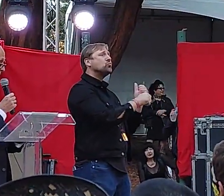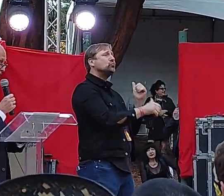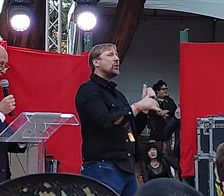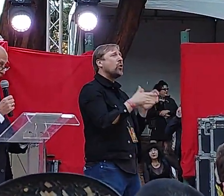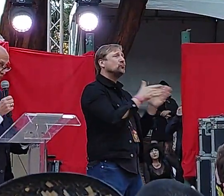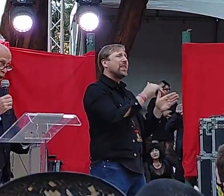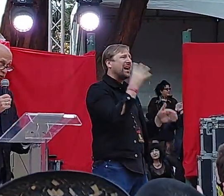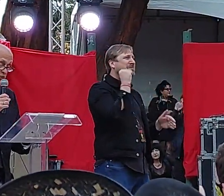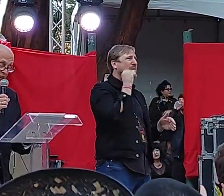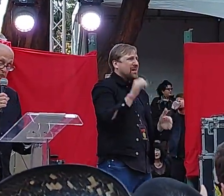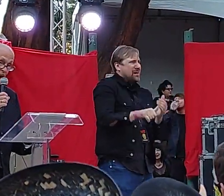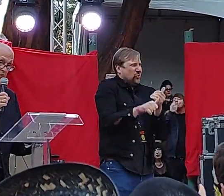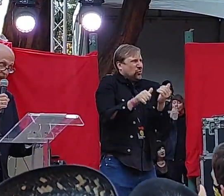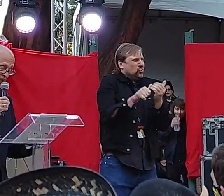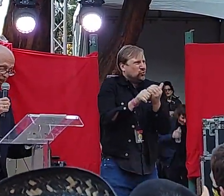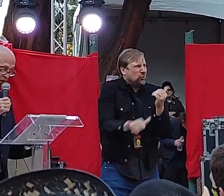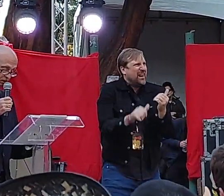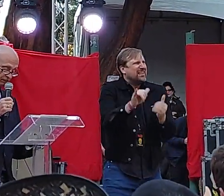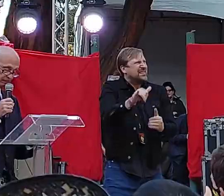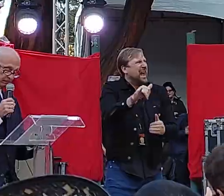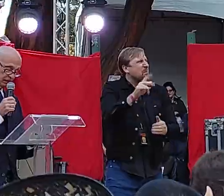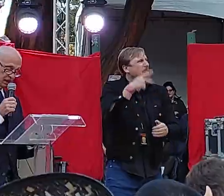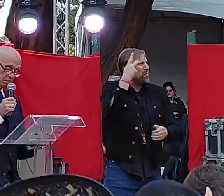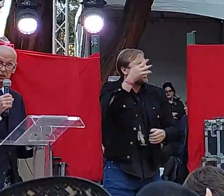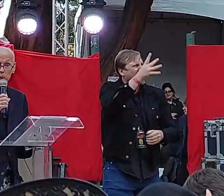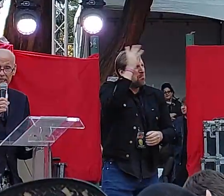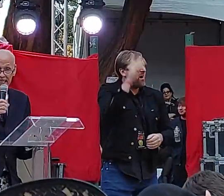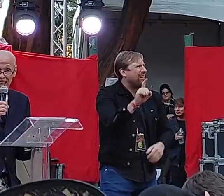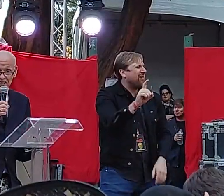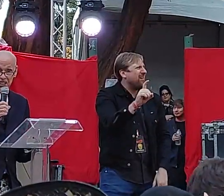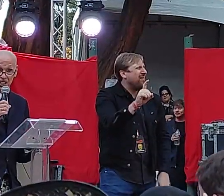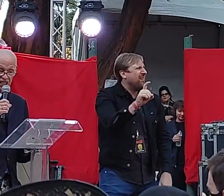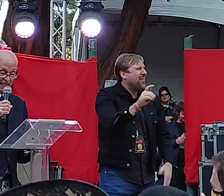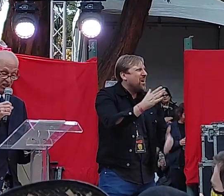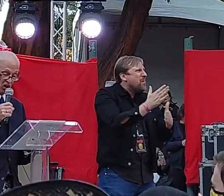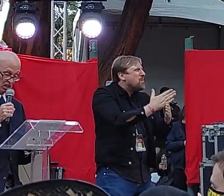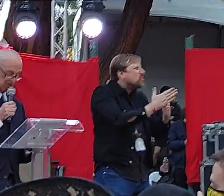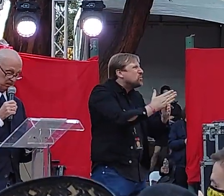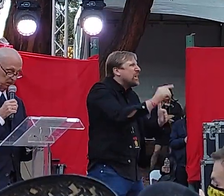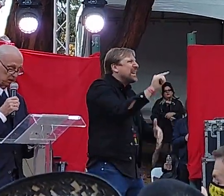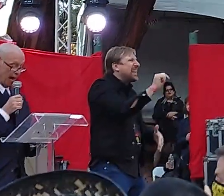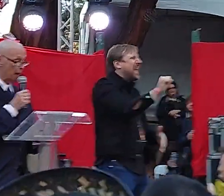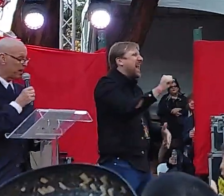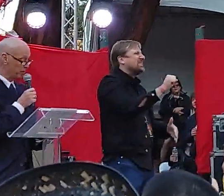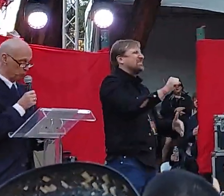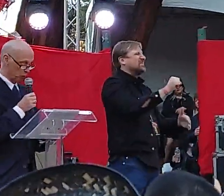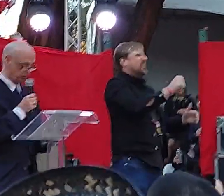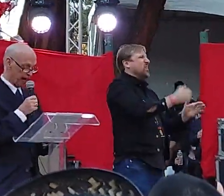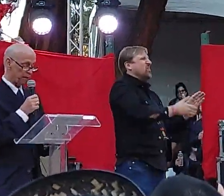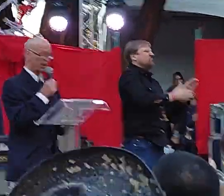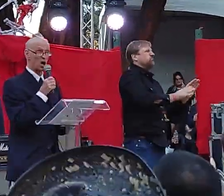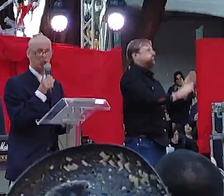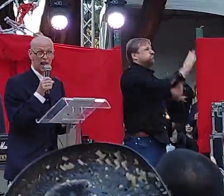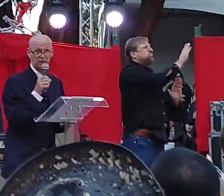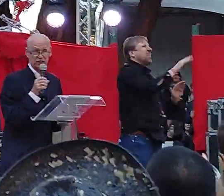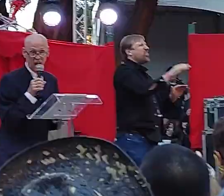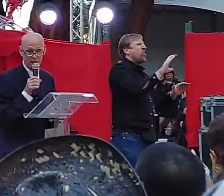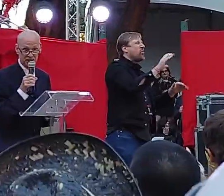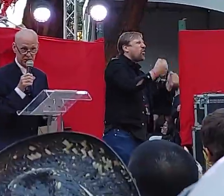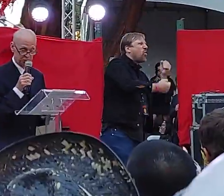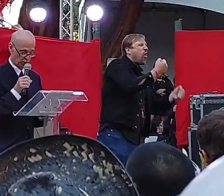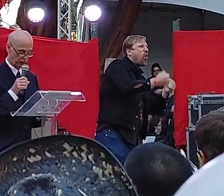Can pinching a loaf be punk political? Between gas-guzzling cars? How about on the roof? How about on